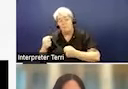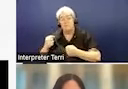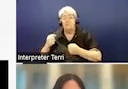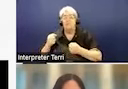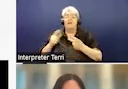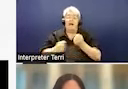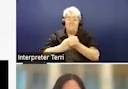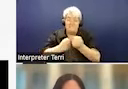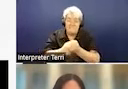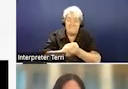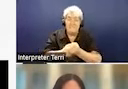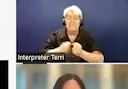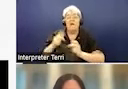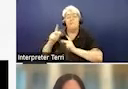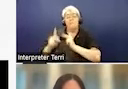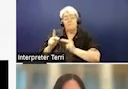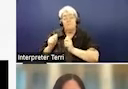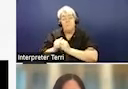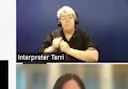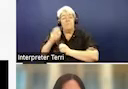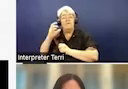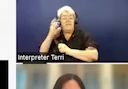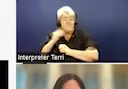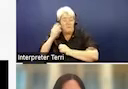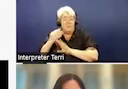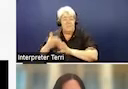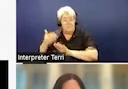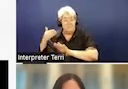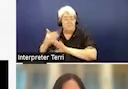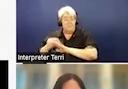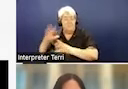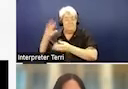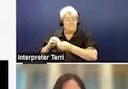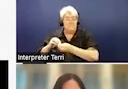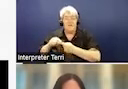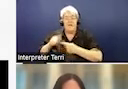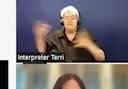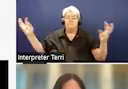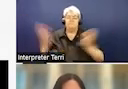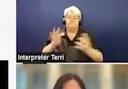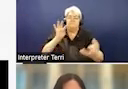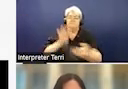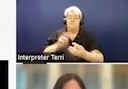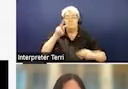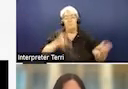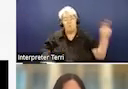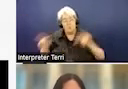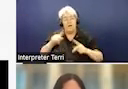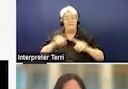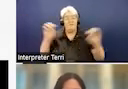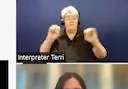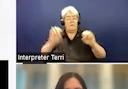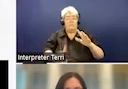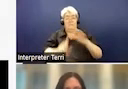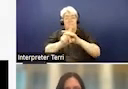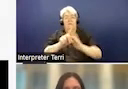advocacy, persons with lived experience, and all of the other resources in a community to look at the crisis response system and try to figure out